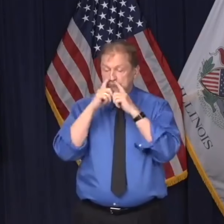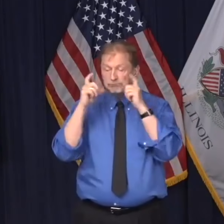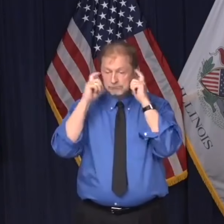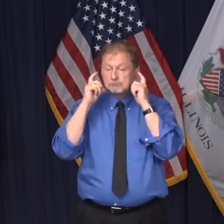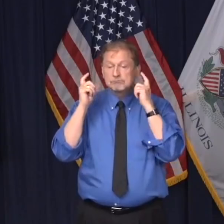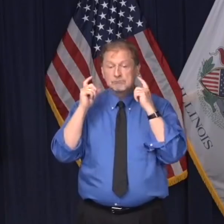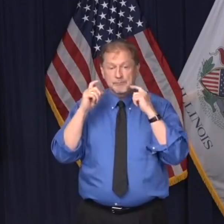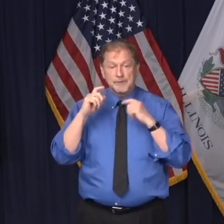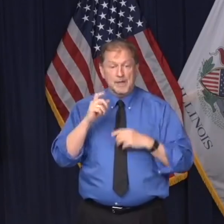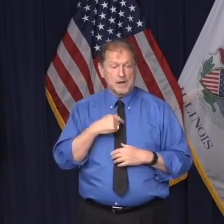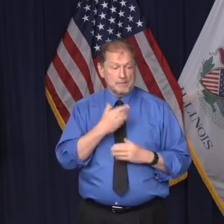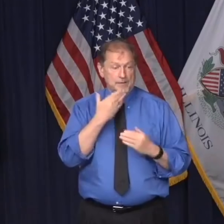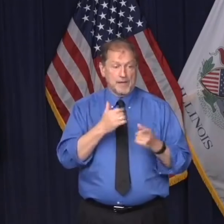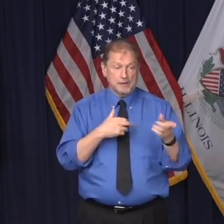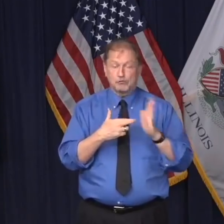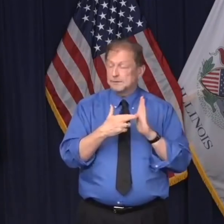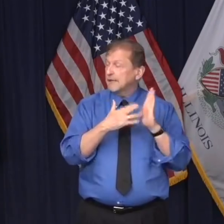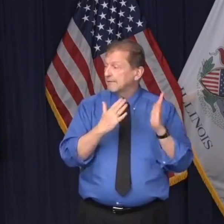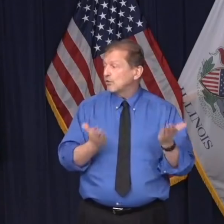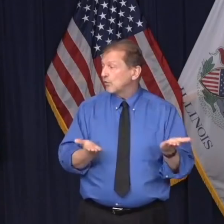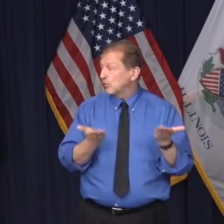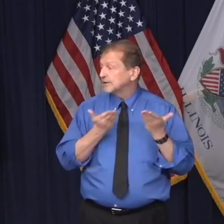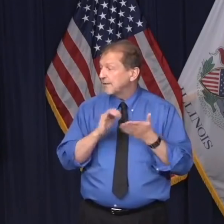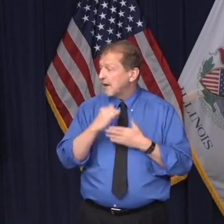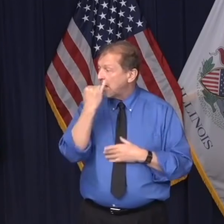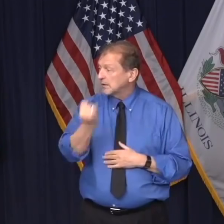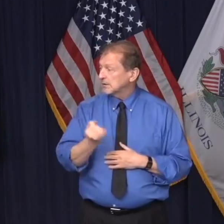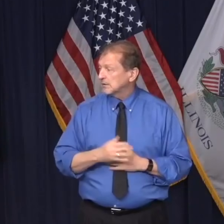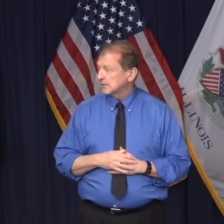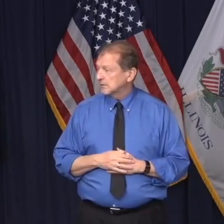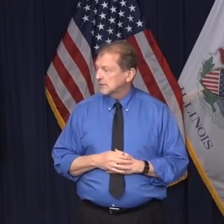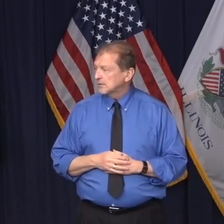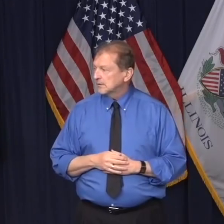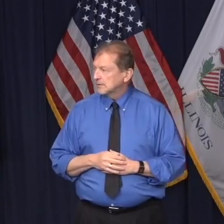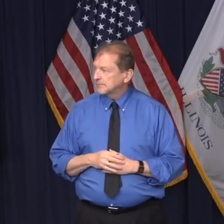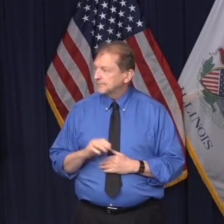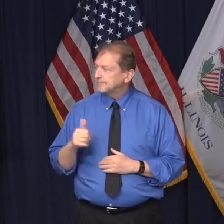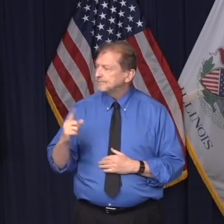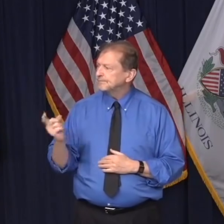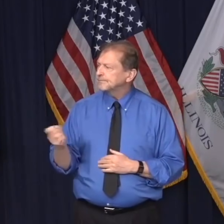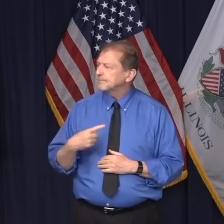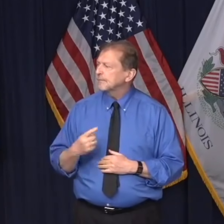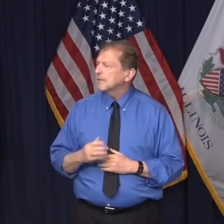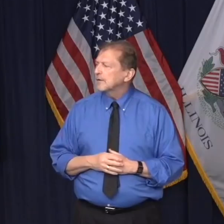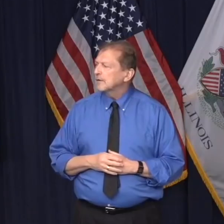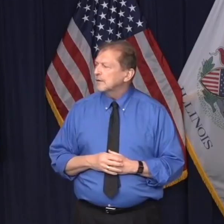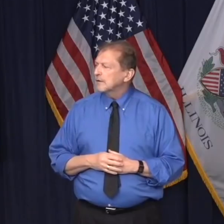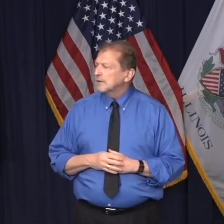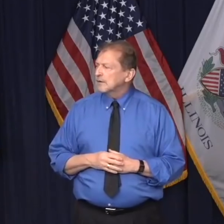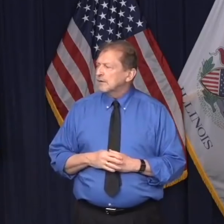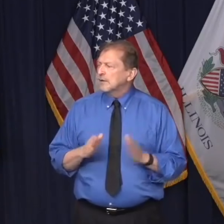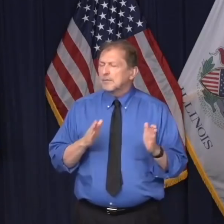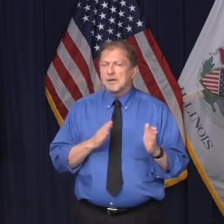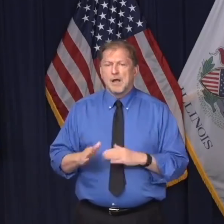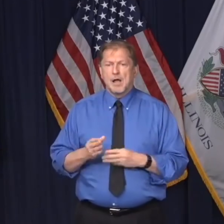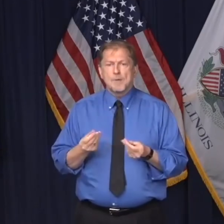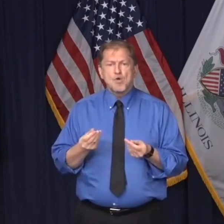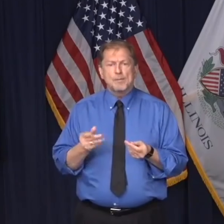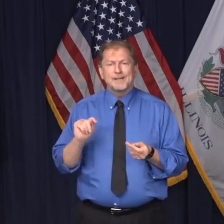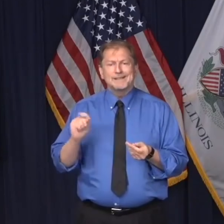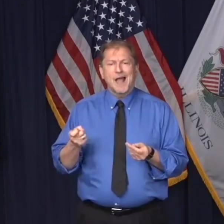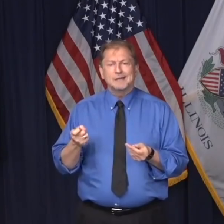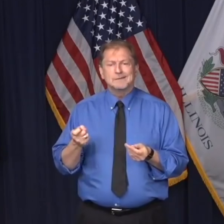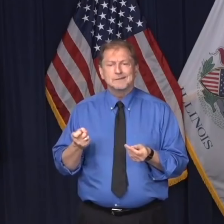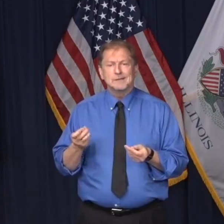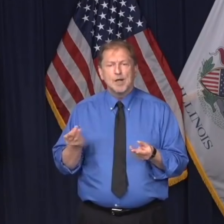and I thank the representative for raising that subject. Tina at the Sun-Times, are there any plans to defer property taxes for small